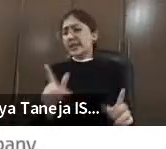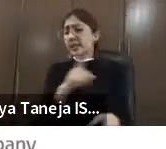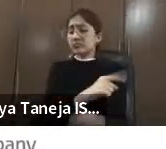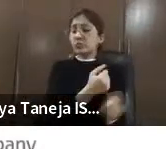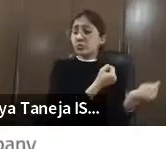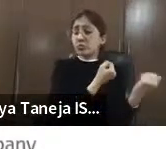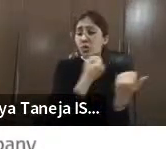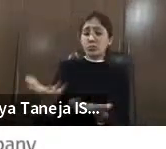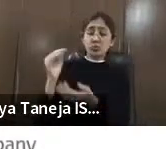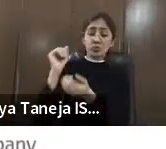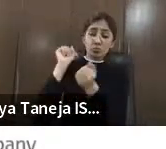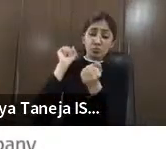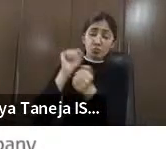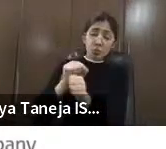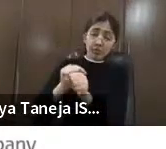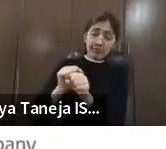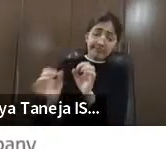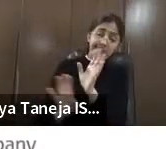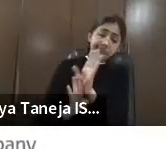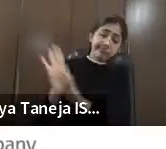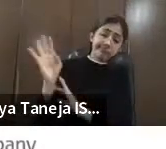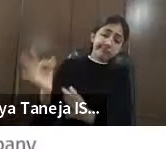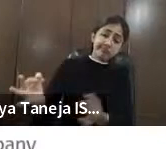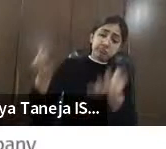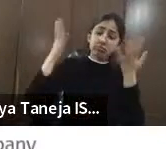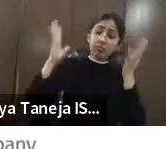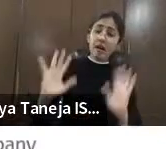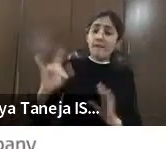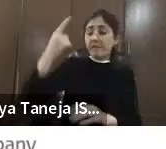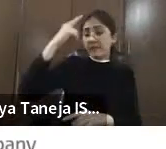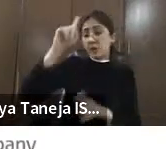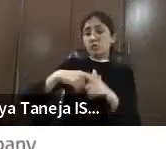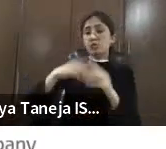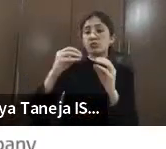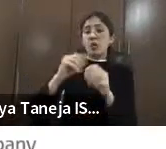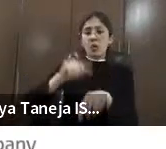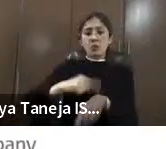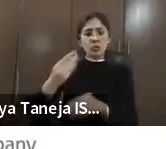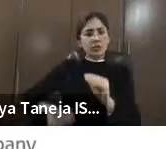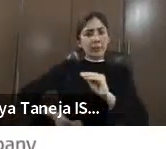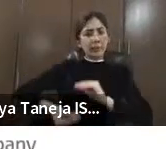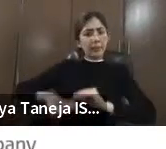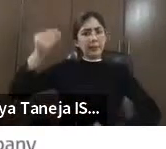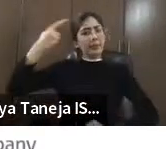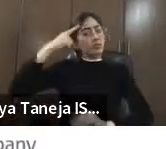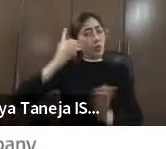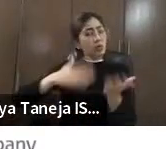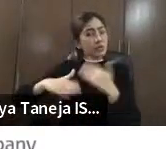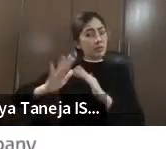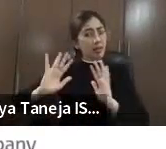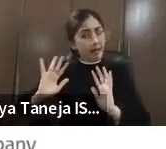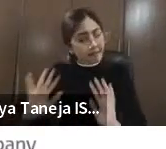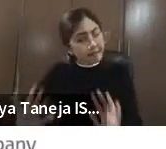substantially to the cause of promoting employment opportunities for people with disabilities over an extended period of time.